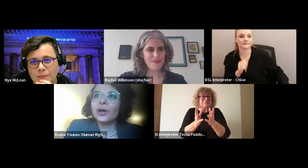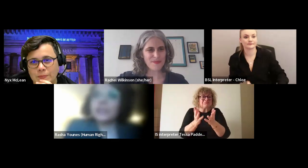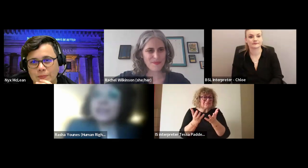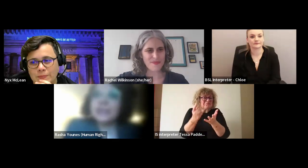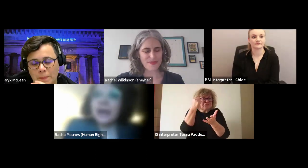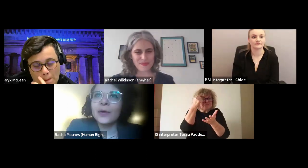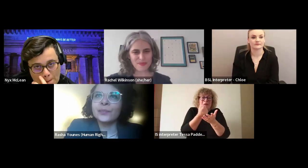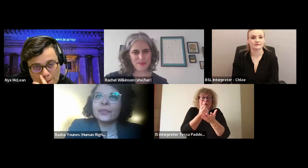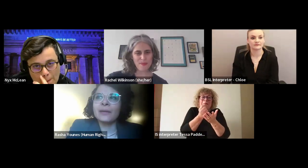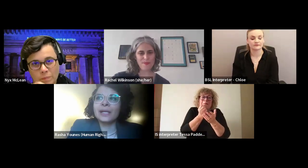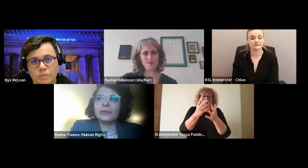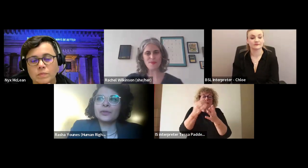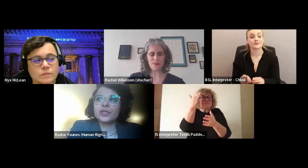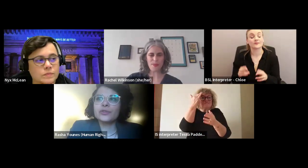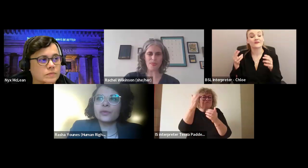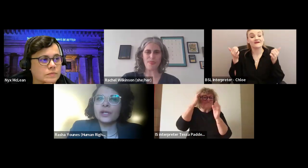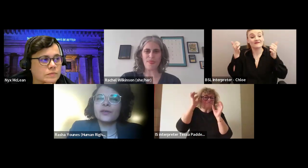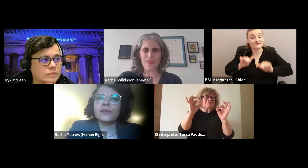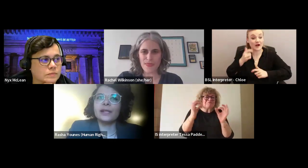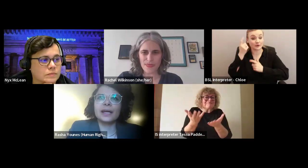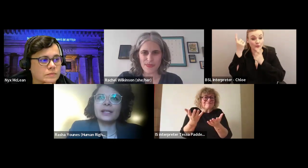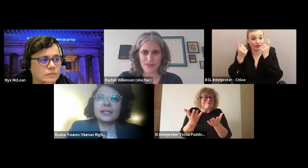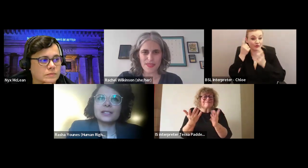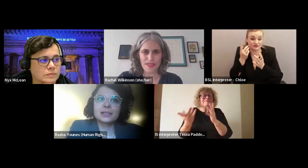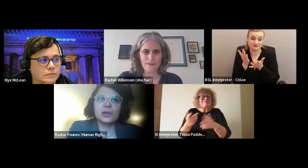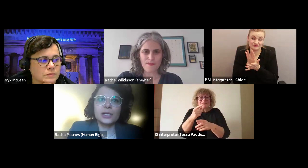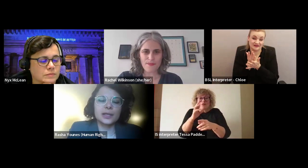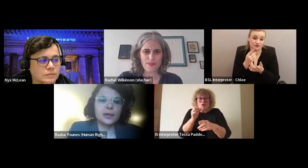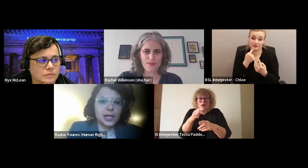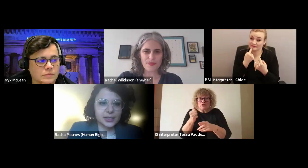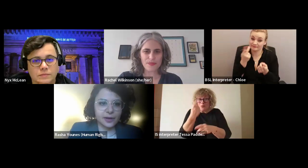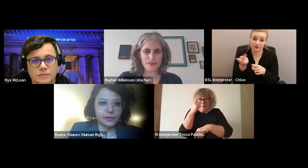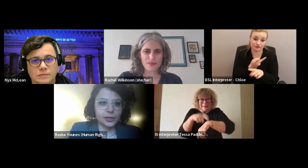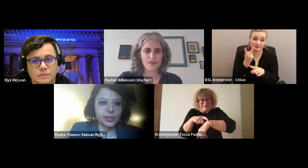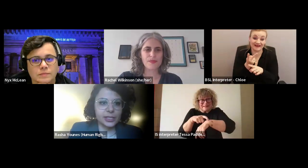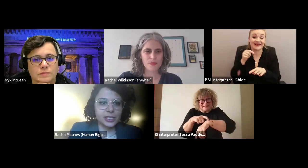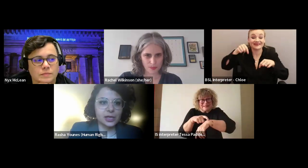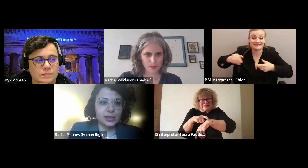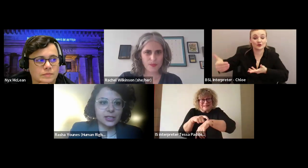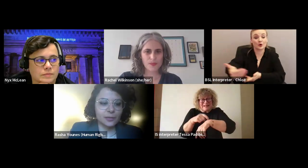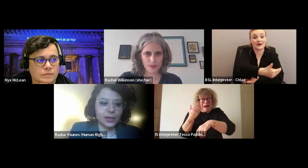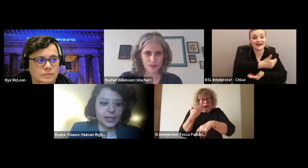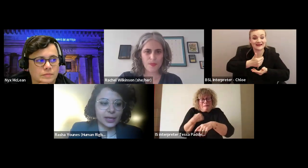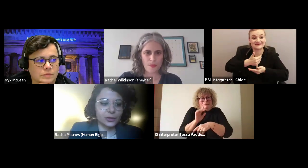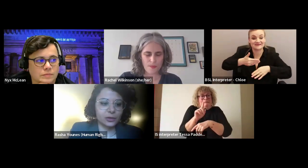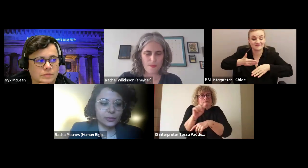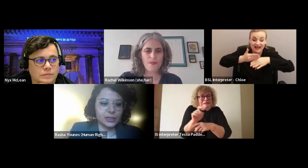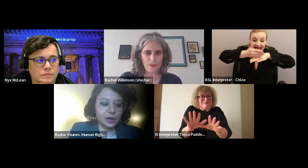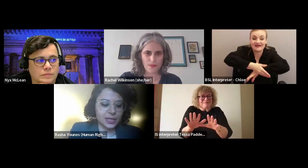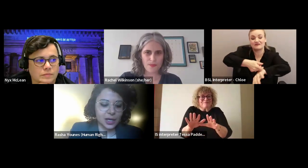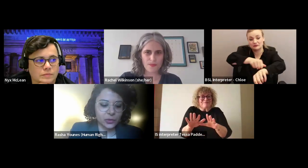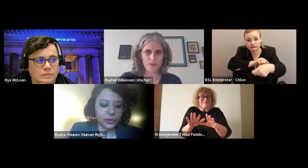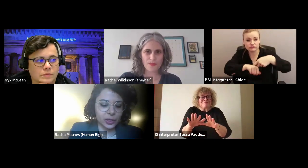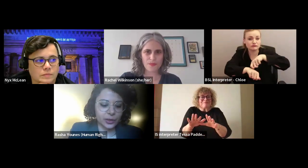Final thoughts. I mean, I would just reiterate that this is a collective effort. This is not something that could